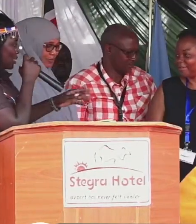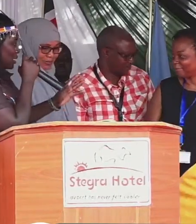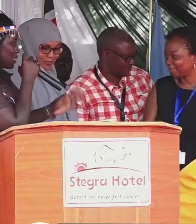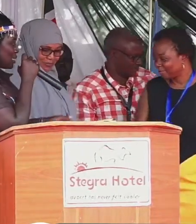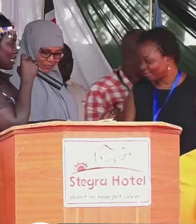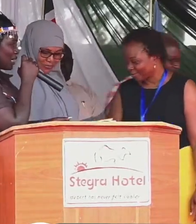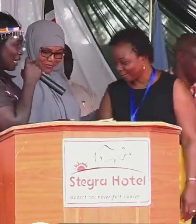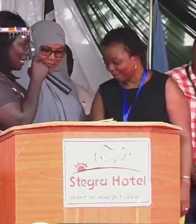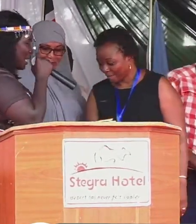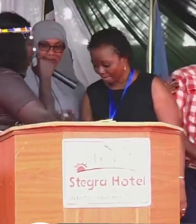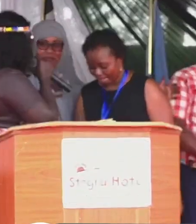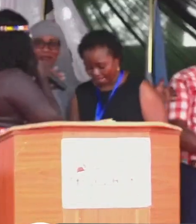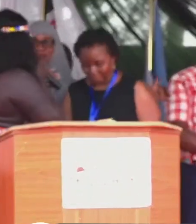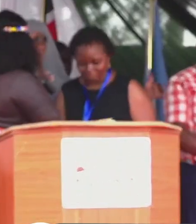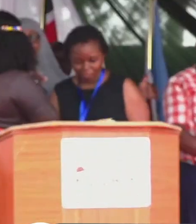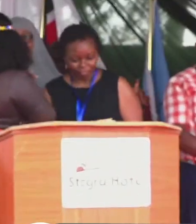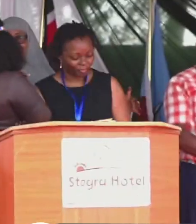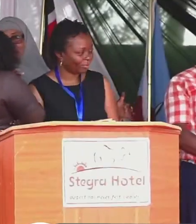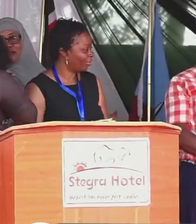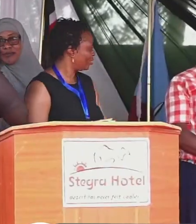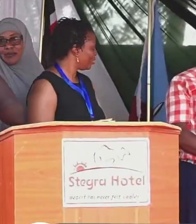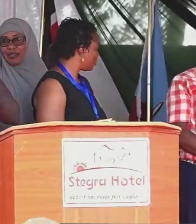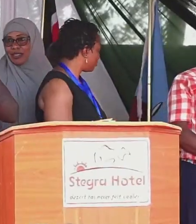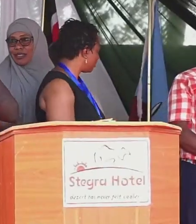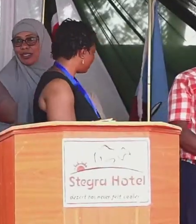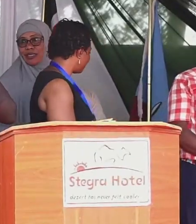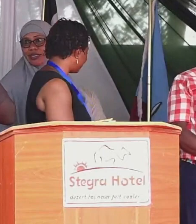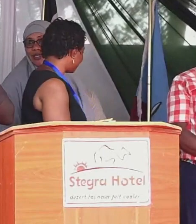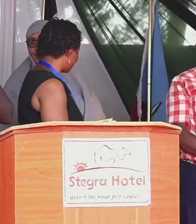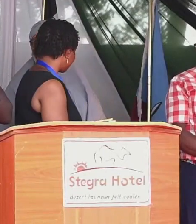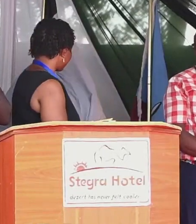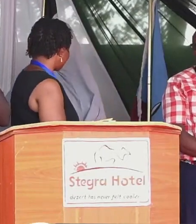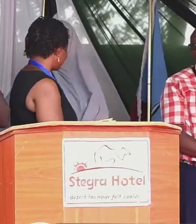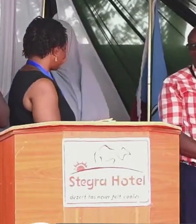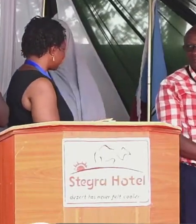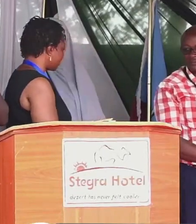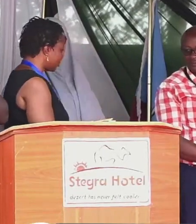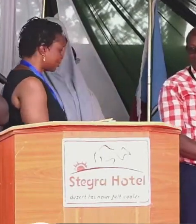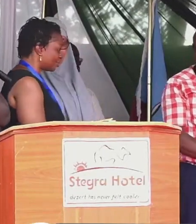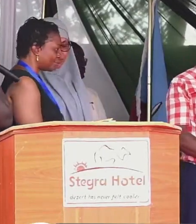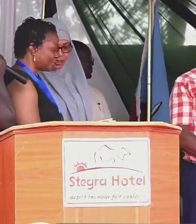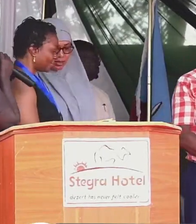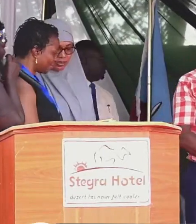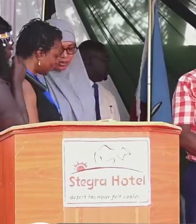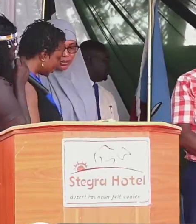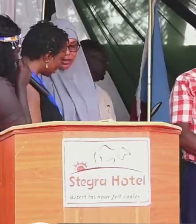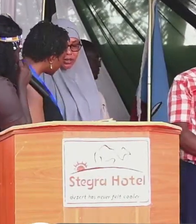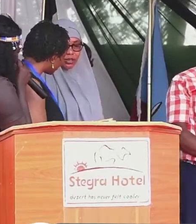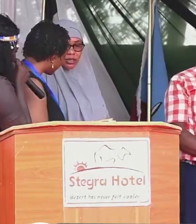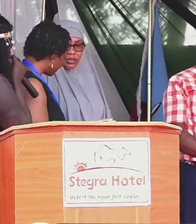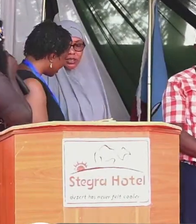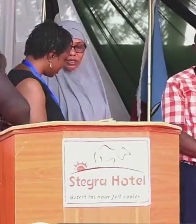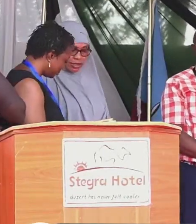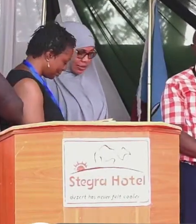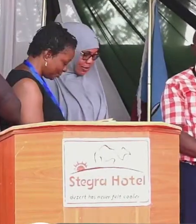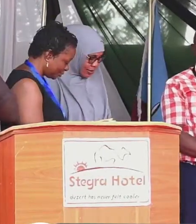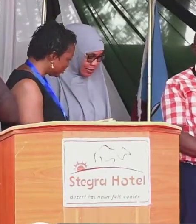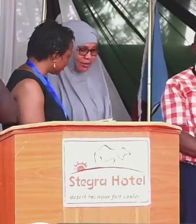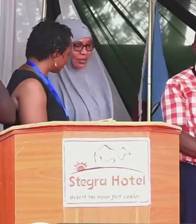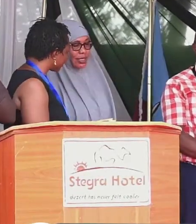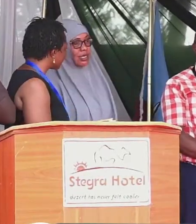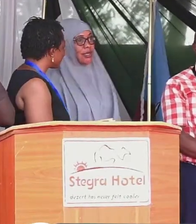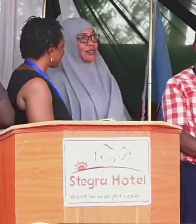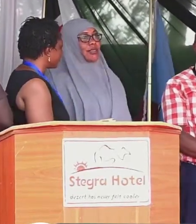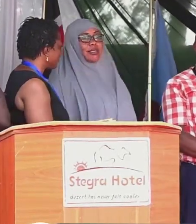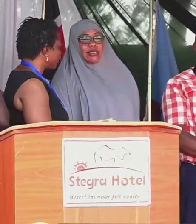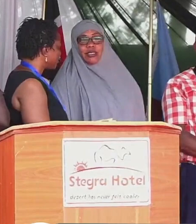So the CECs that are here, I would ask our beautiful mamas to kindly come and dress our CECs. Mama.